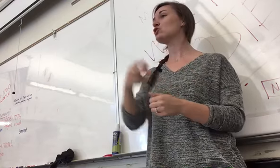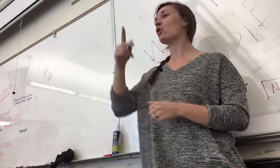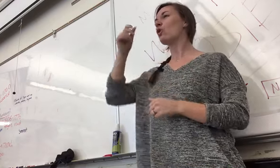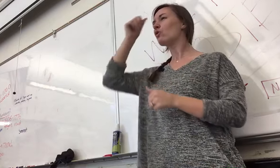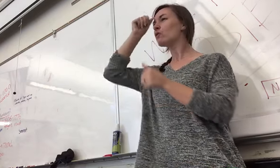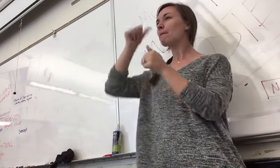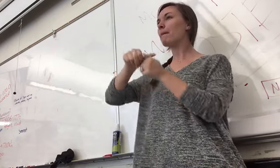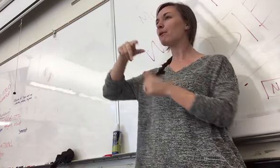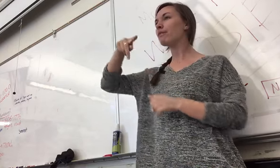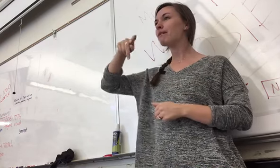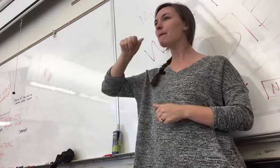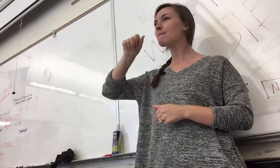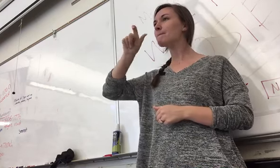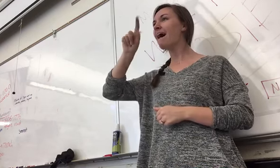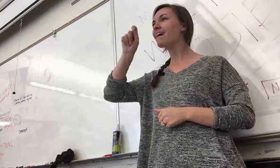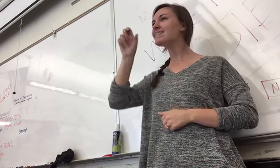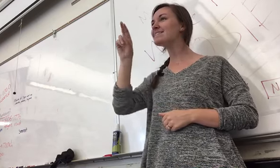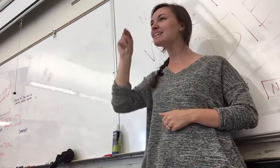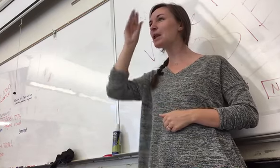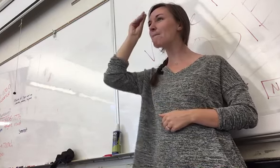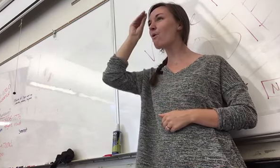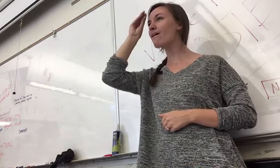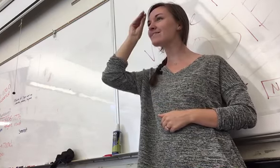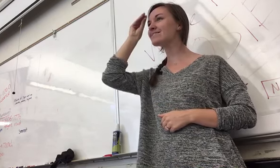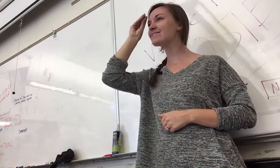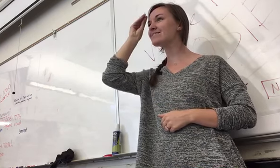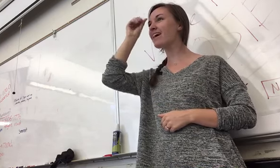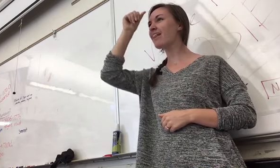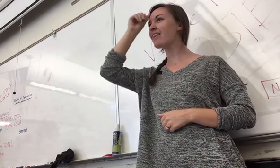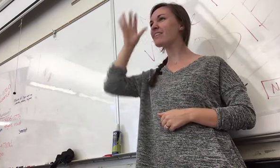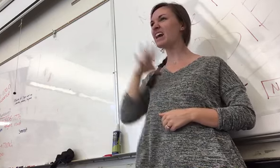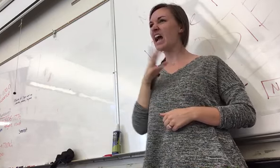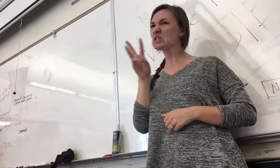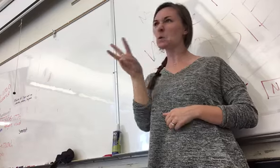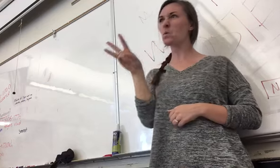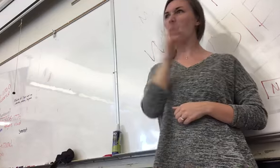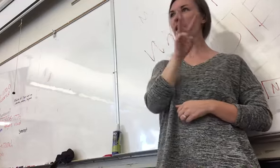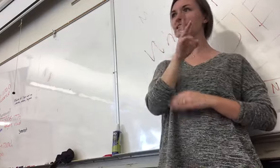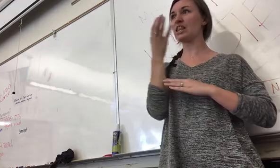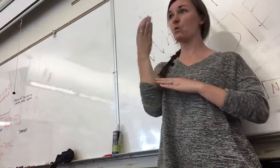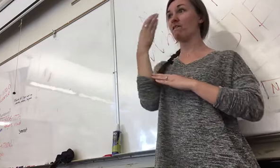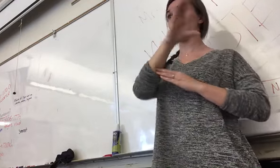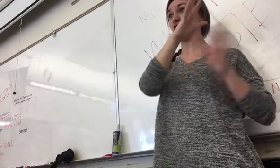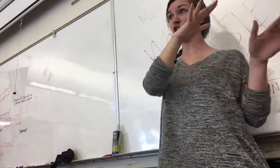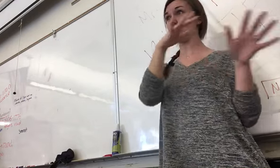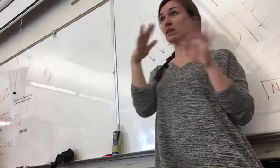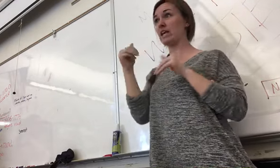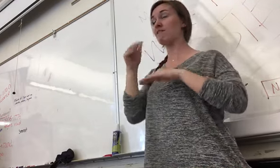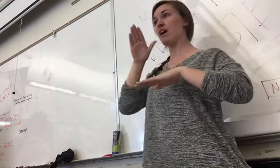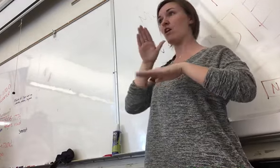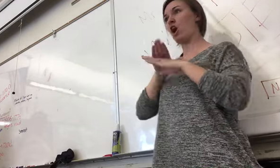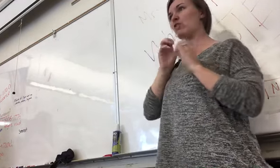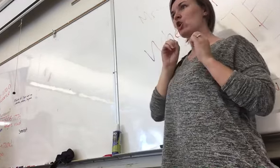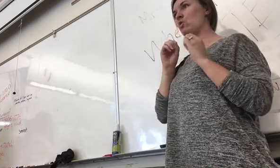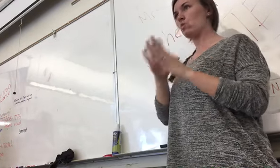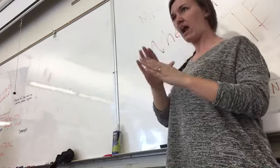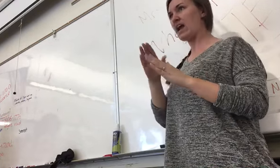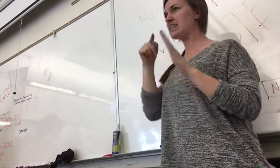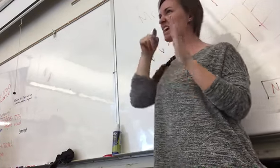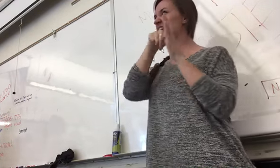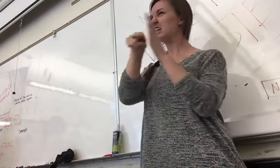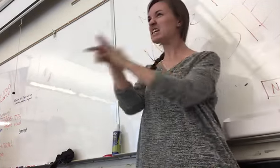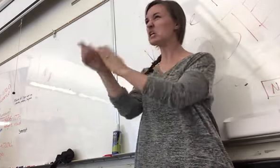Boys. So as you know, with the Paxton Boys, these were the guys west of that line that are going to be forced out. And on their way to the East Coast, they're going to take several